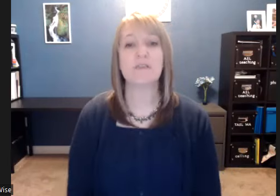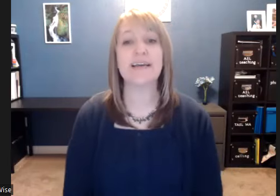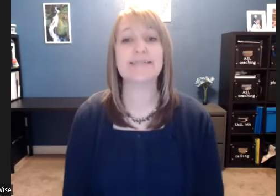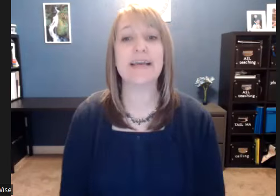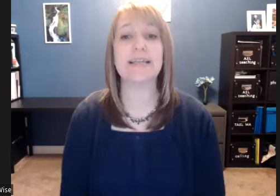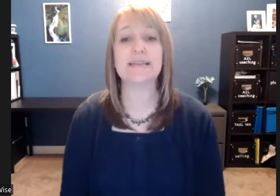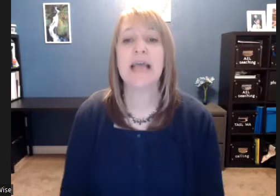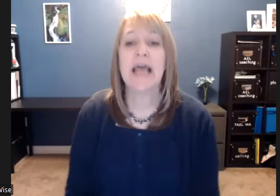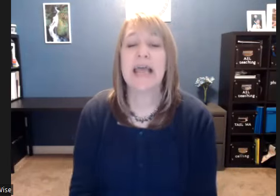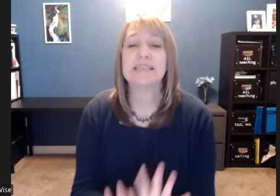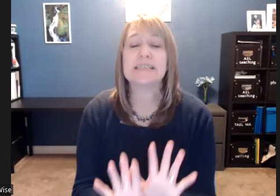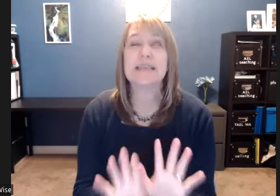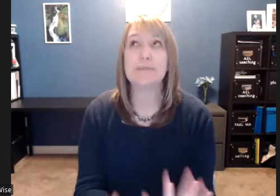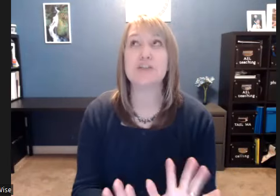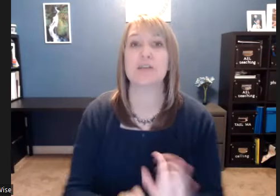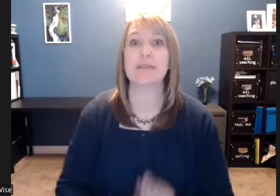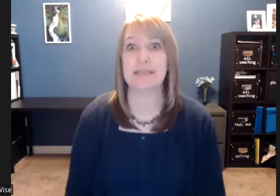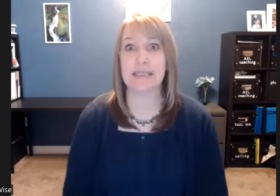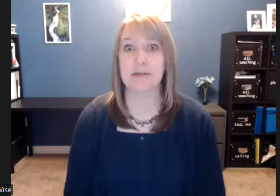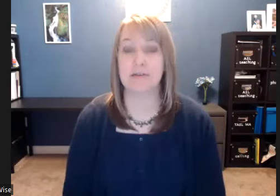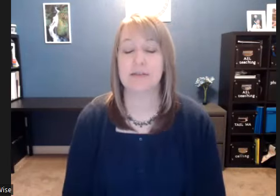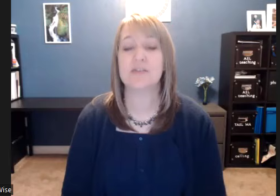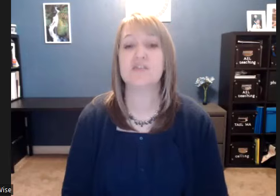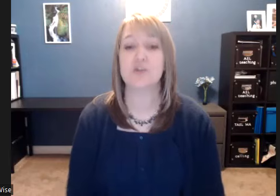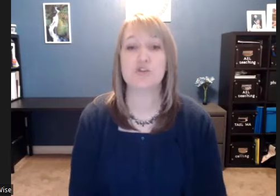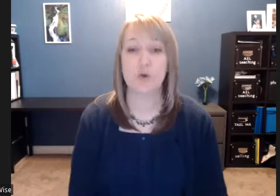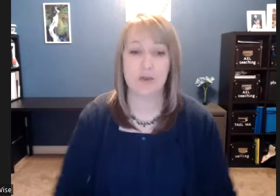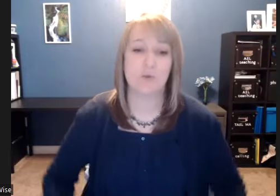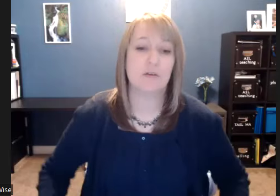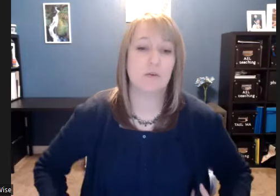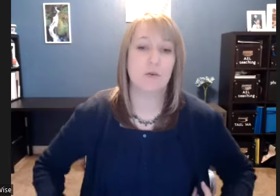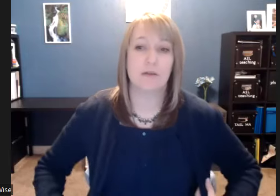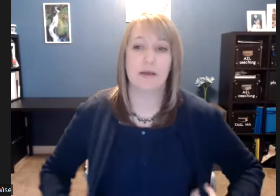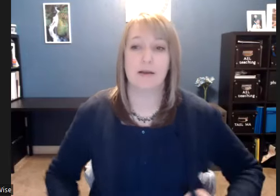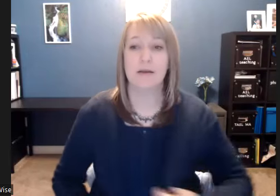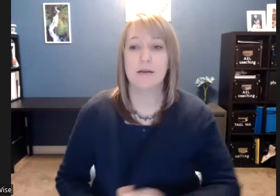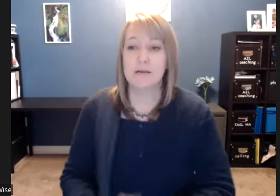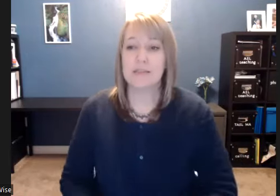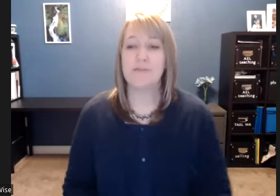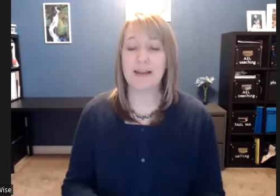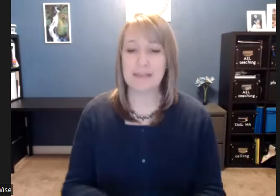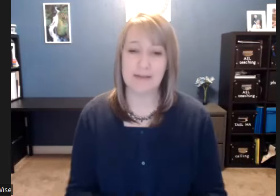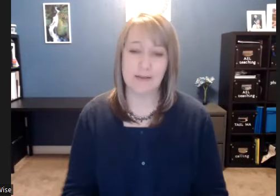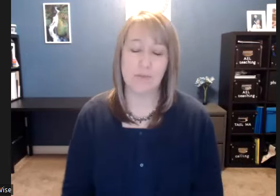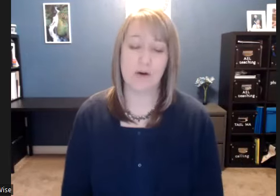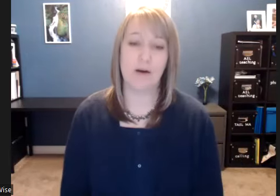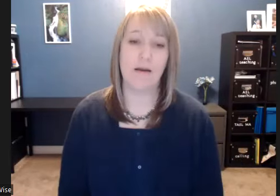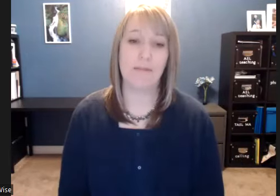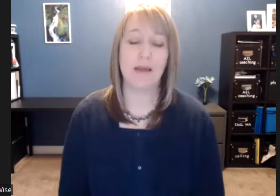The last sign is exceptionally skilled. So good. We'll define this a little more in an